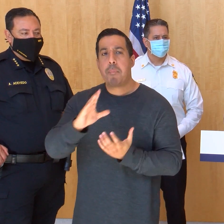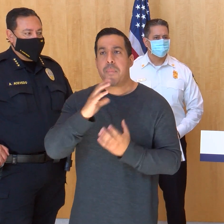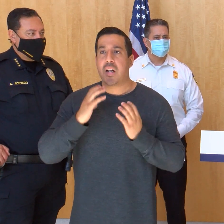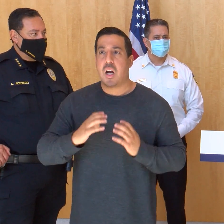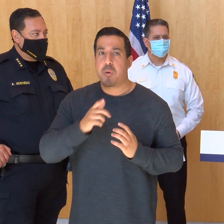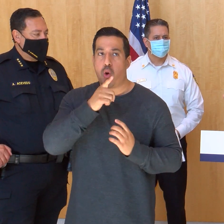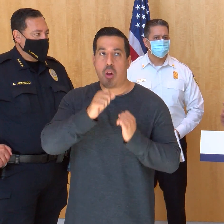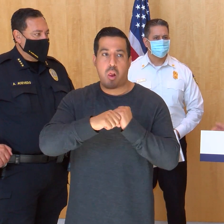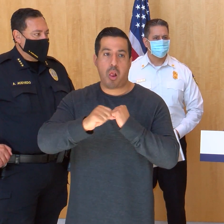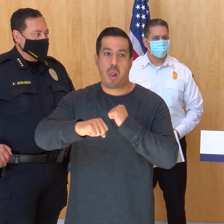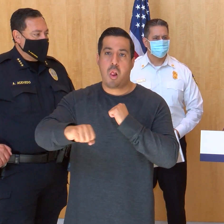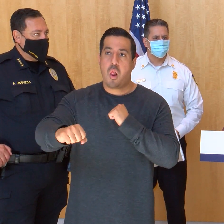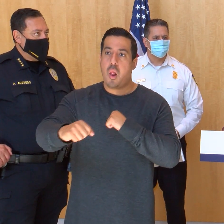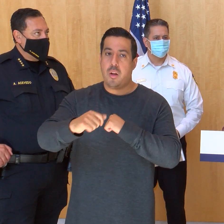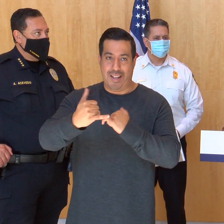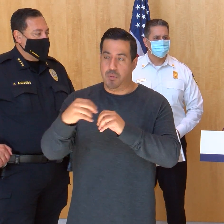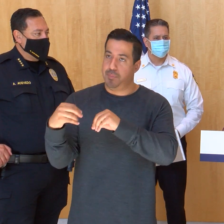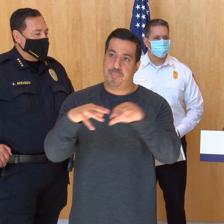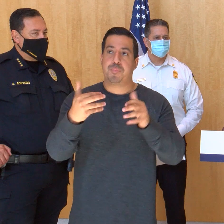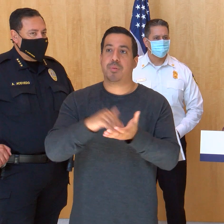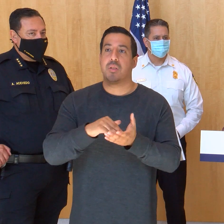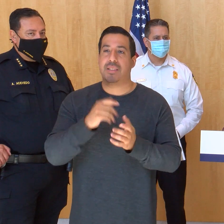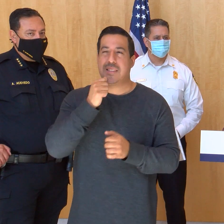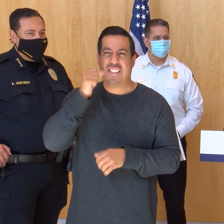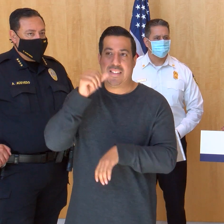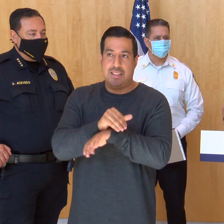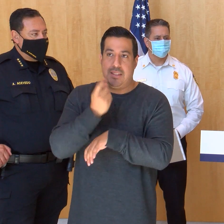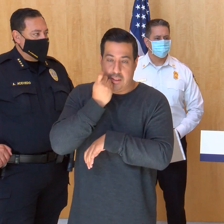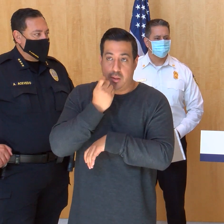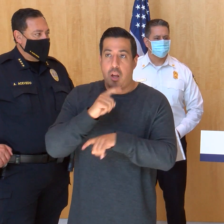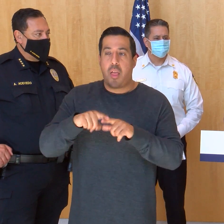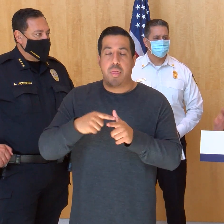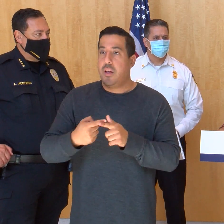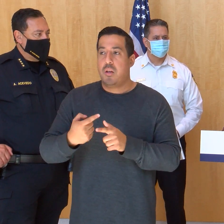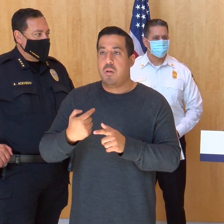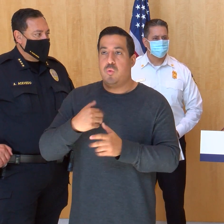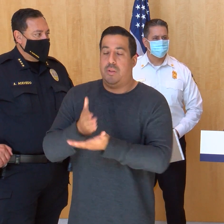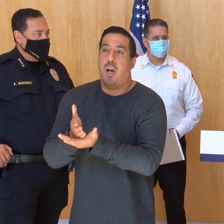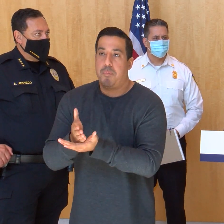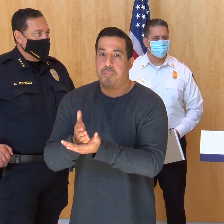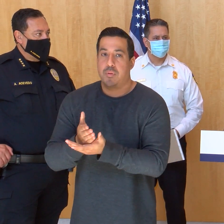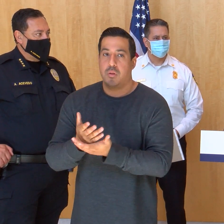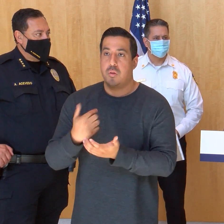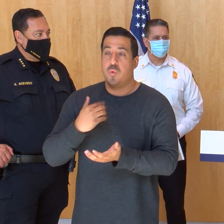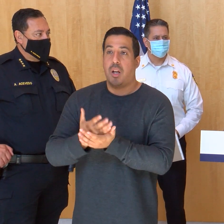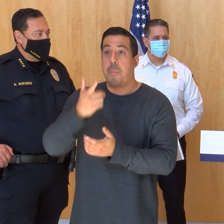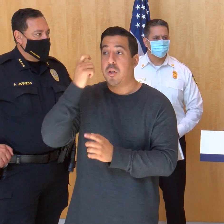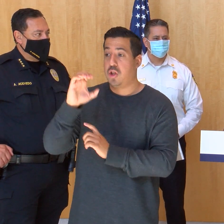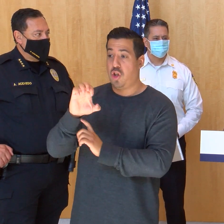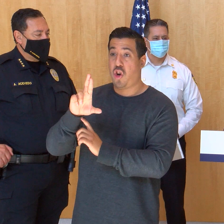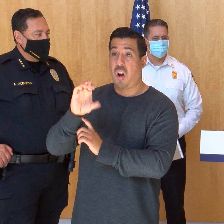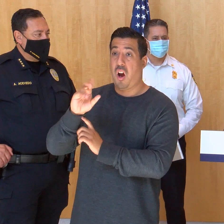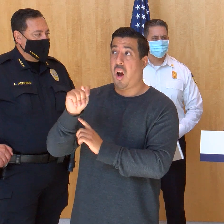had the extended outages back on last night. Then we had to stop, and we had to stop because ERCOT was